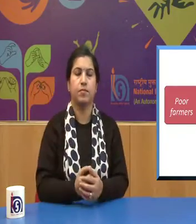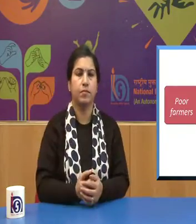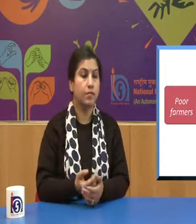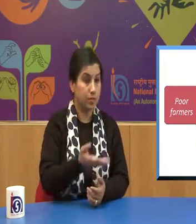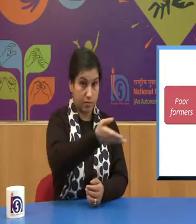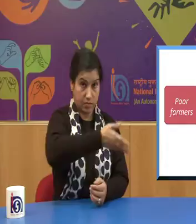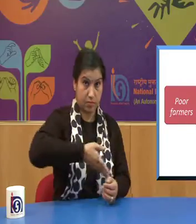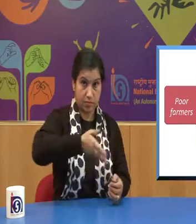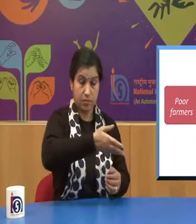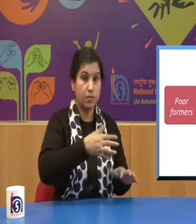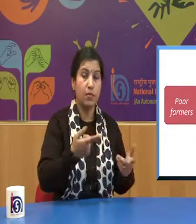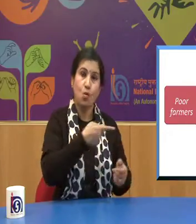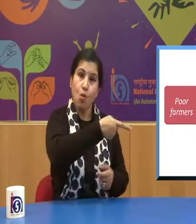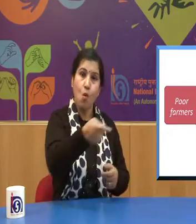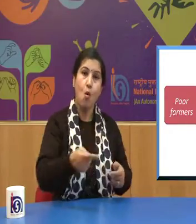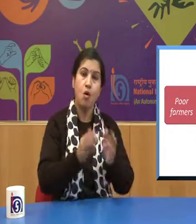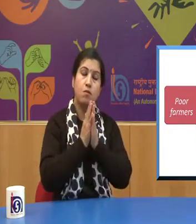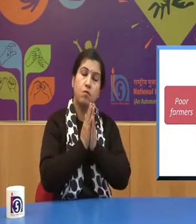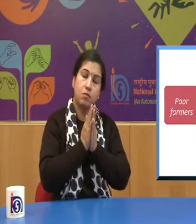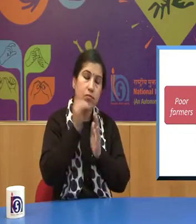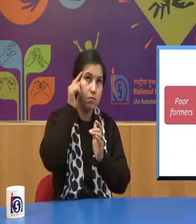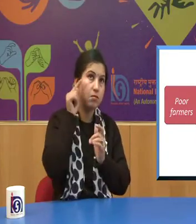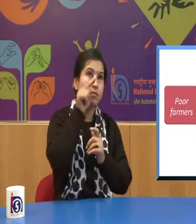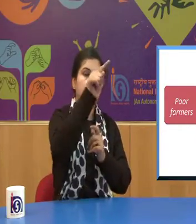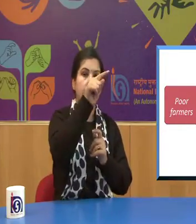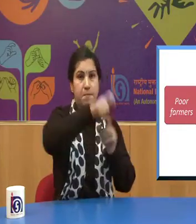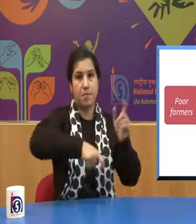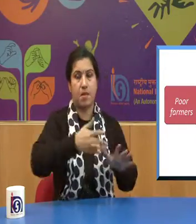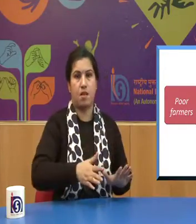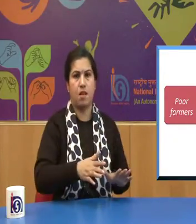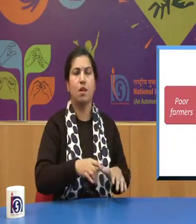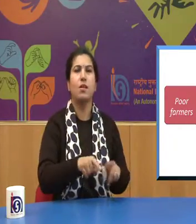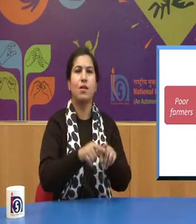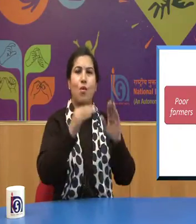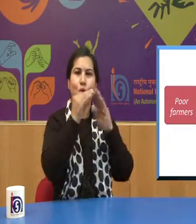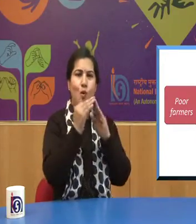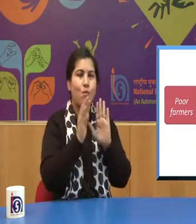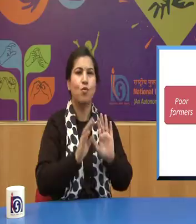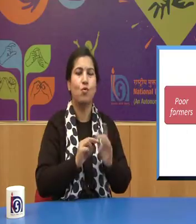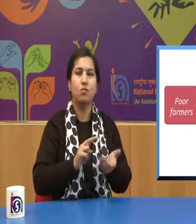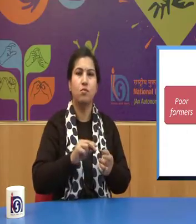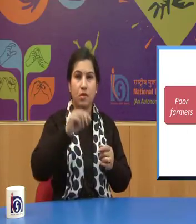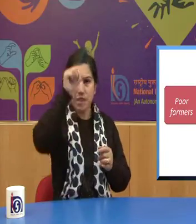The sannyasis were religious men who traveled from North India